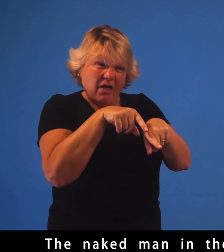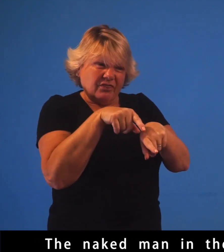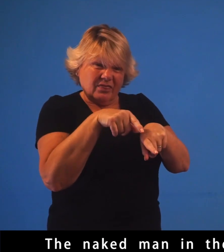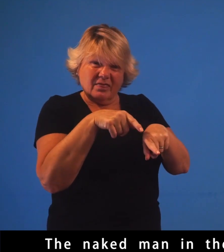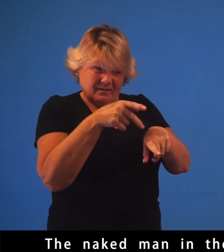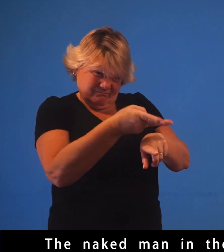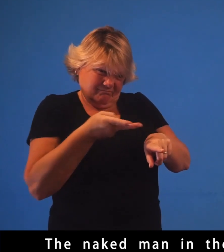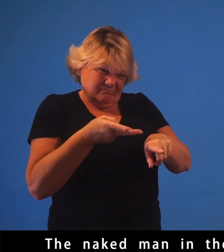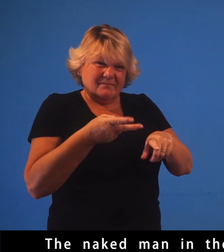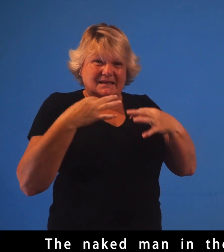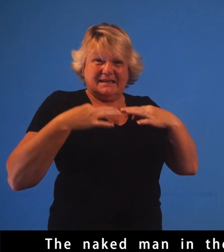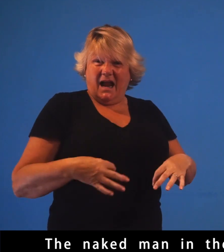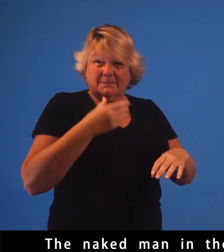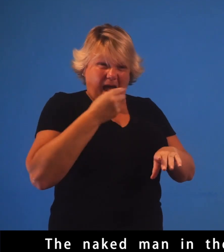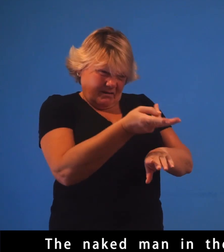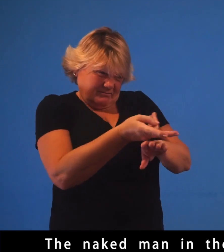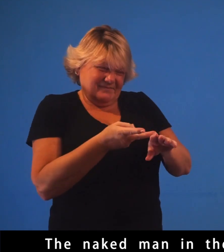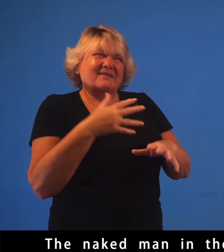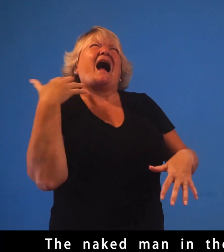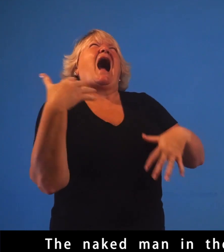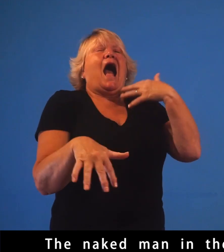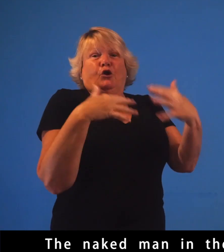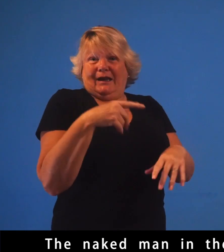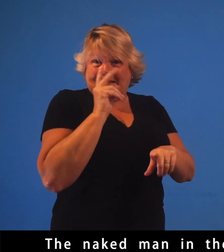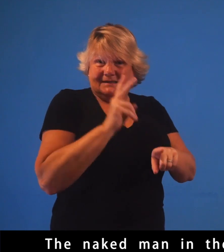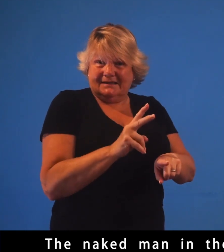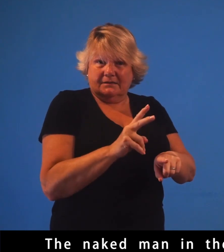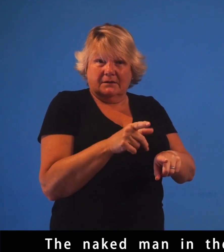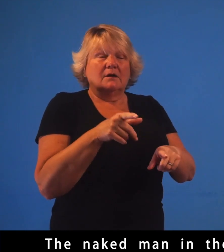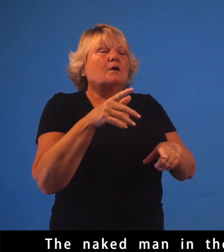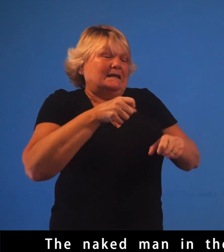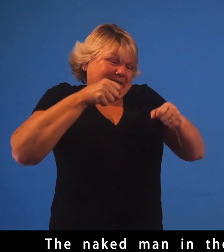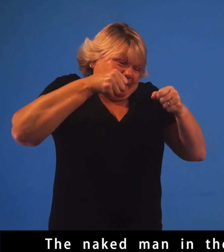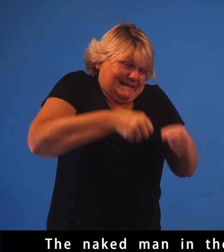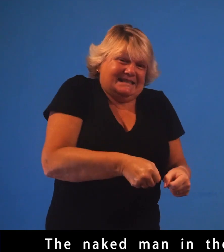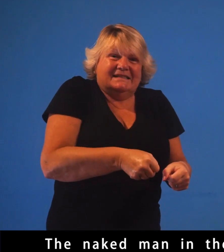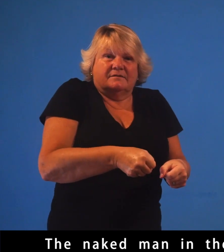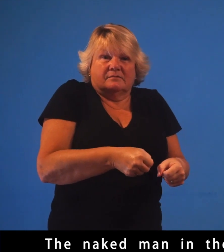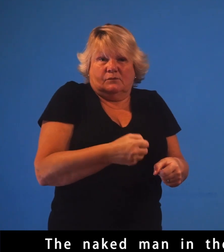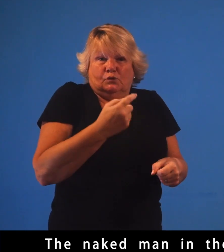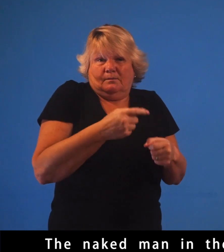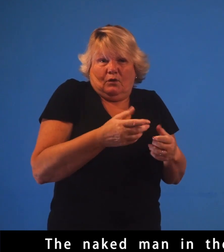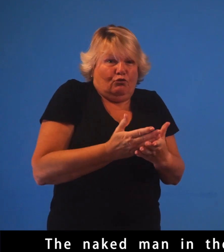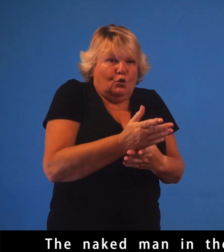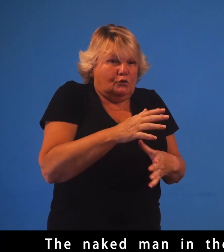The naked man in the bath is in agony. He's being held down in the bath by 2 fellow soldiers.